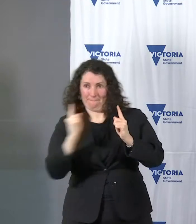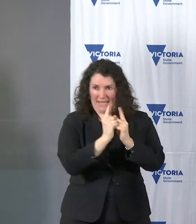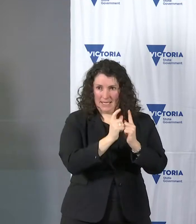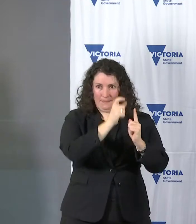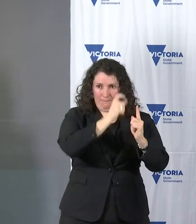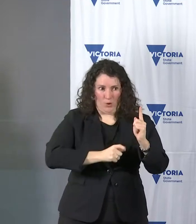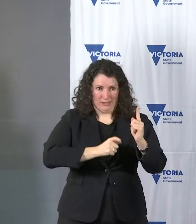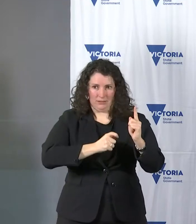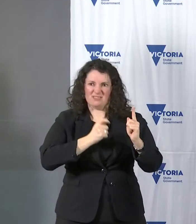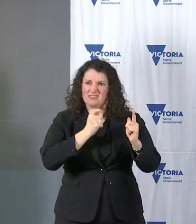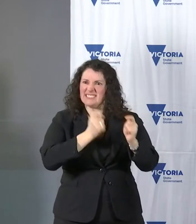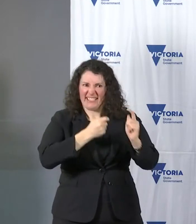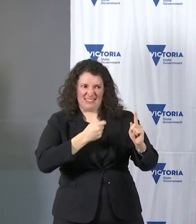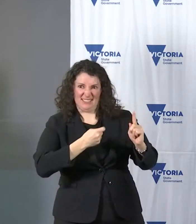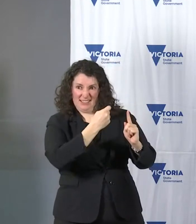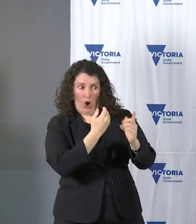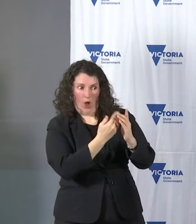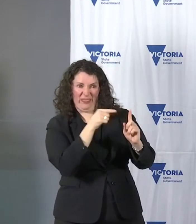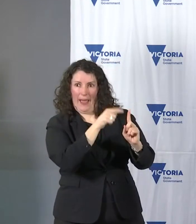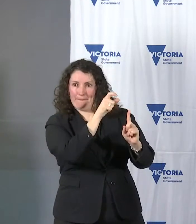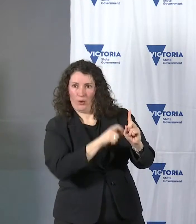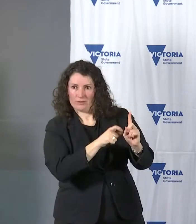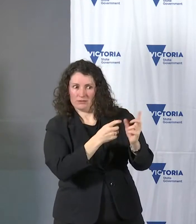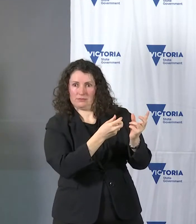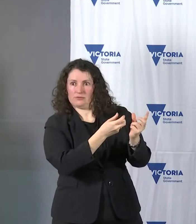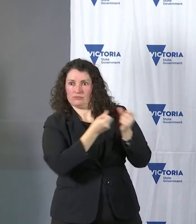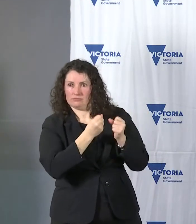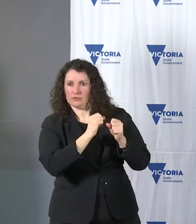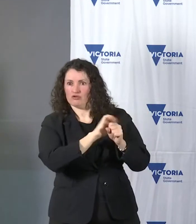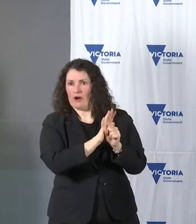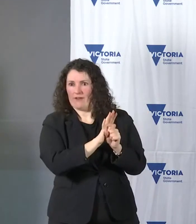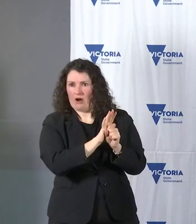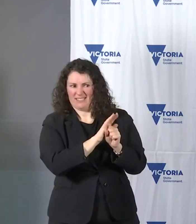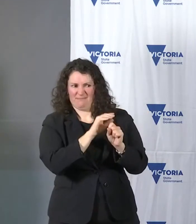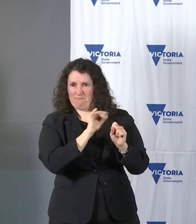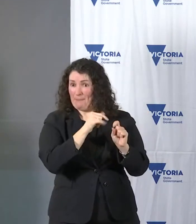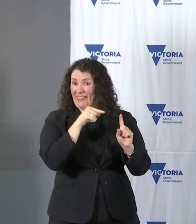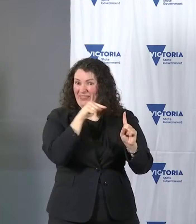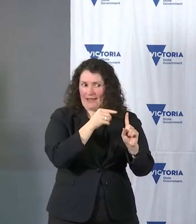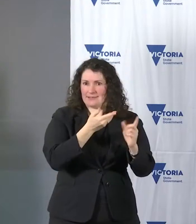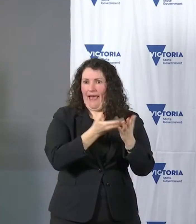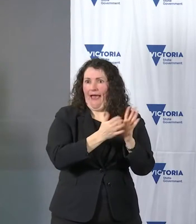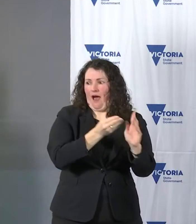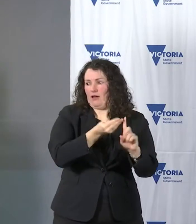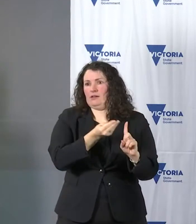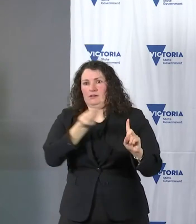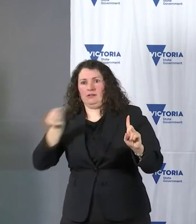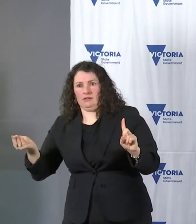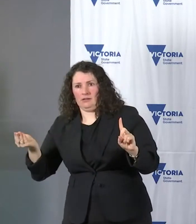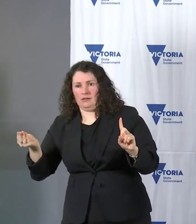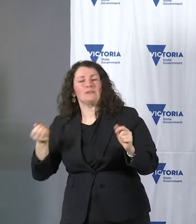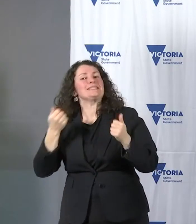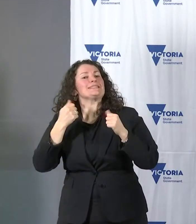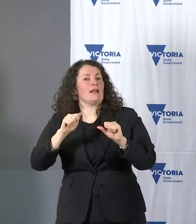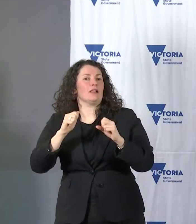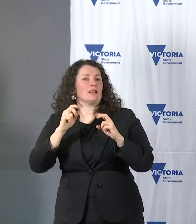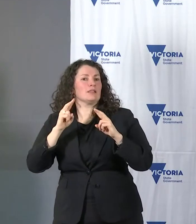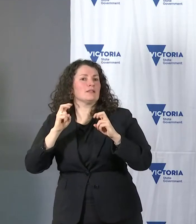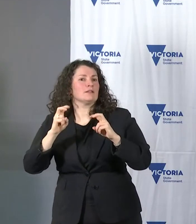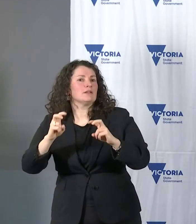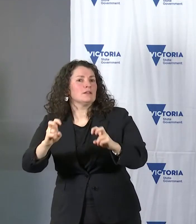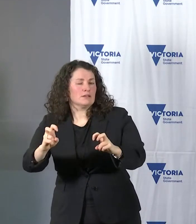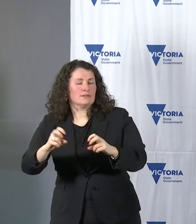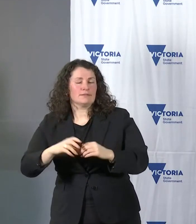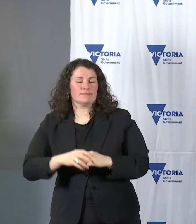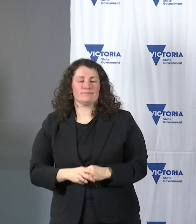early information. This is literally just dropped into the system. The full case interview is required and further work is